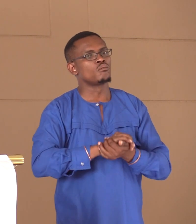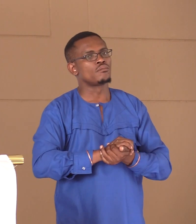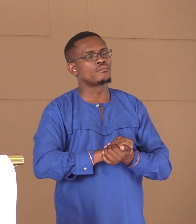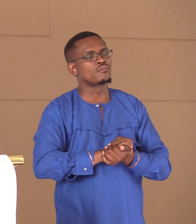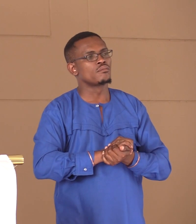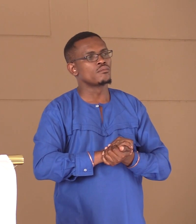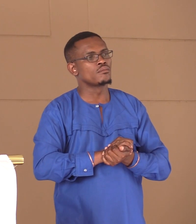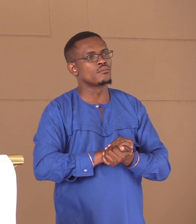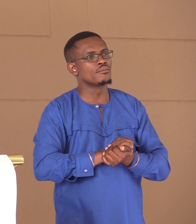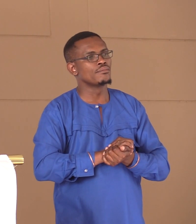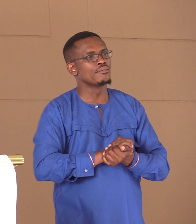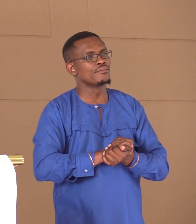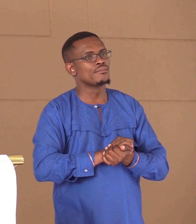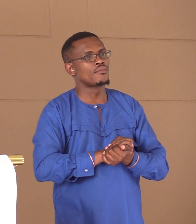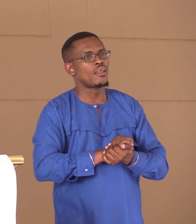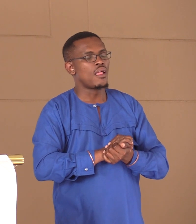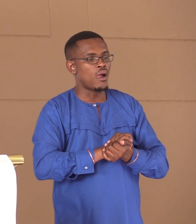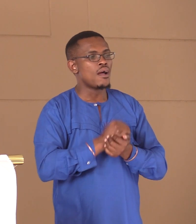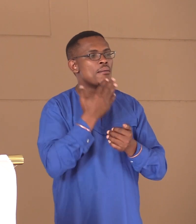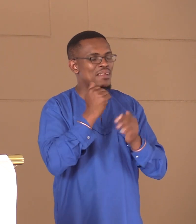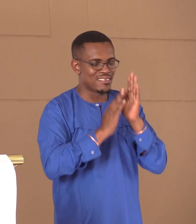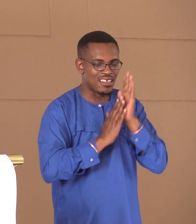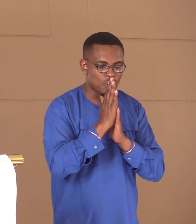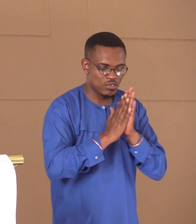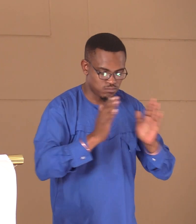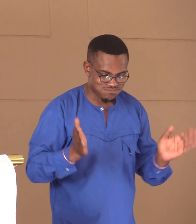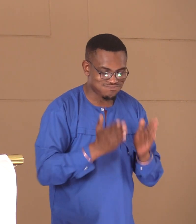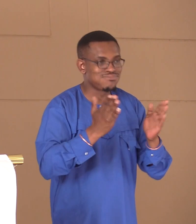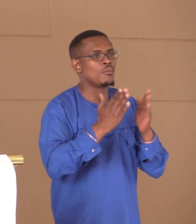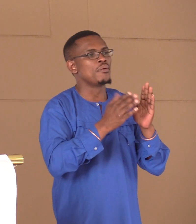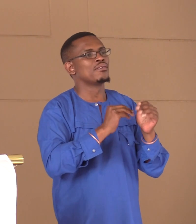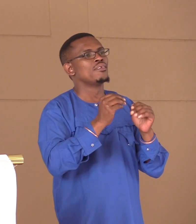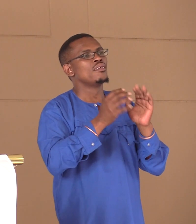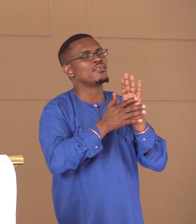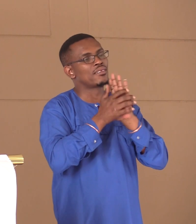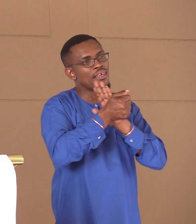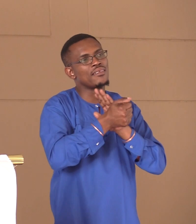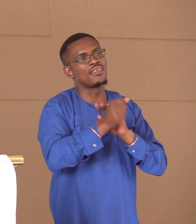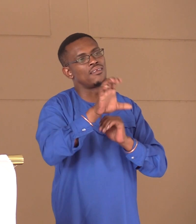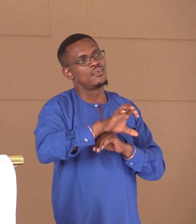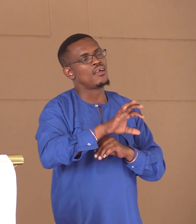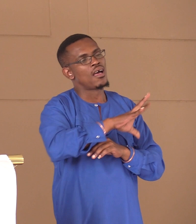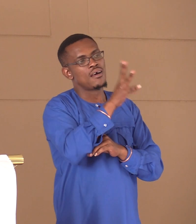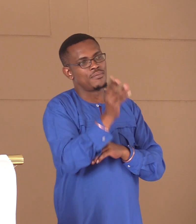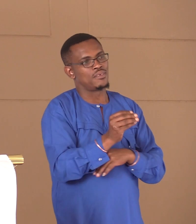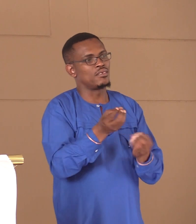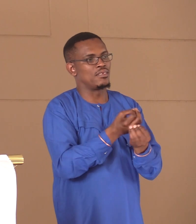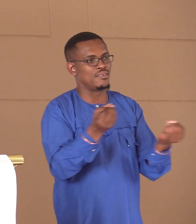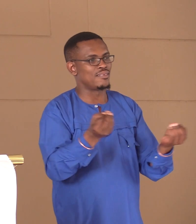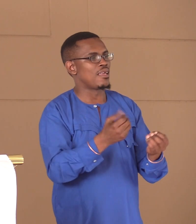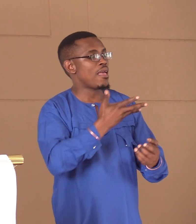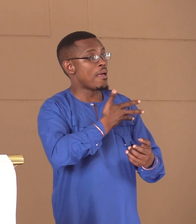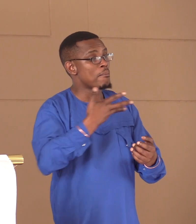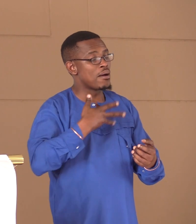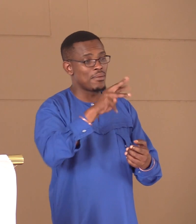A re godiseng talente ya ngwana mo Aforika. Ke leboga le principal wa sekolo, mme